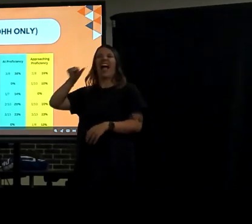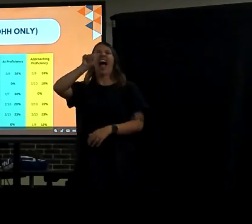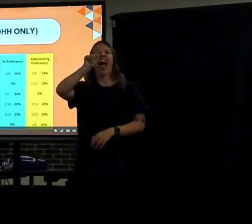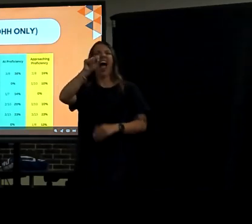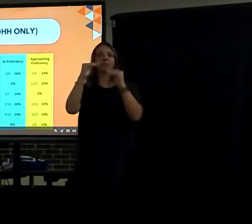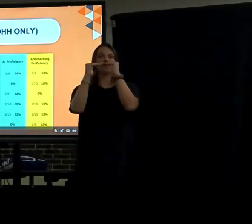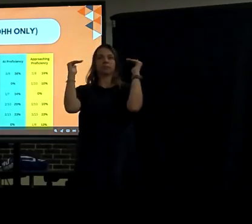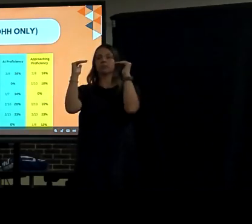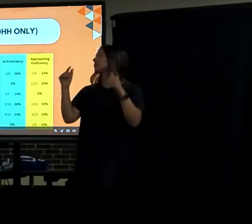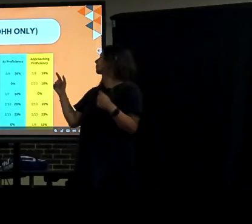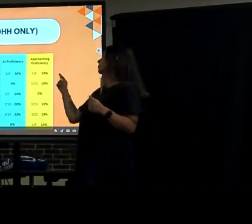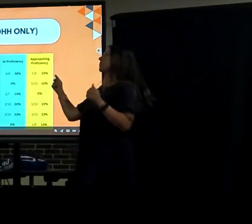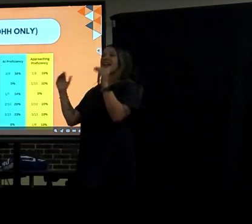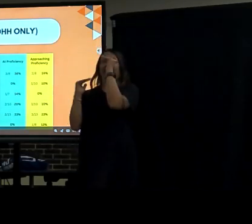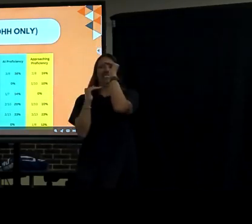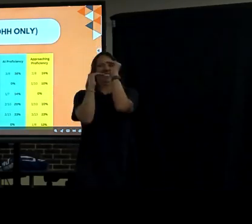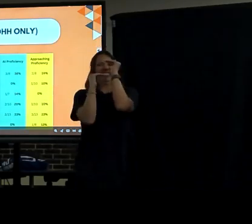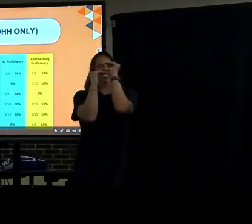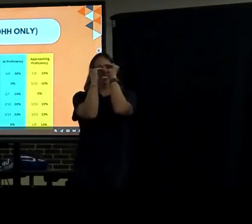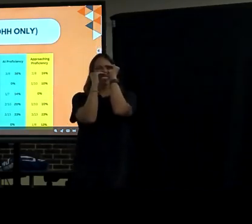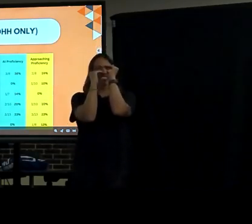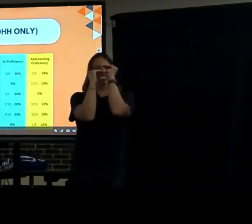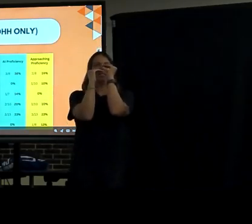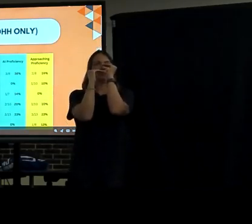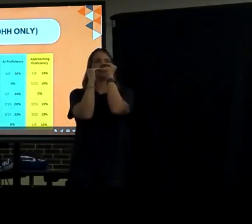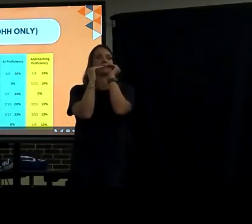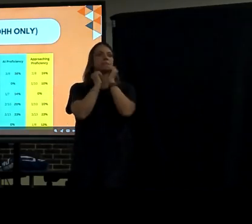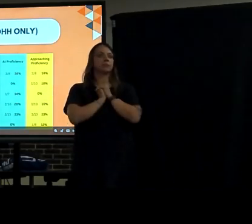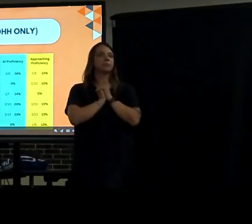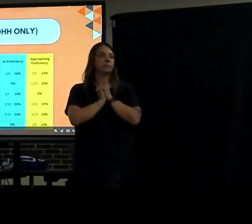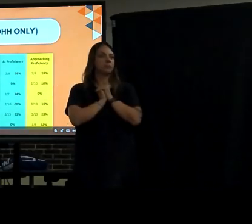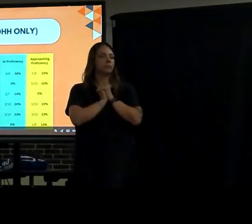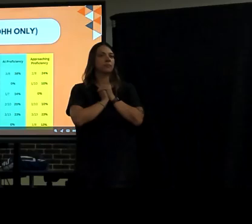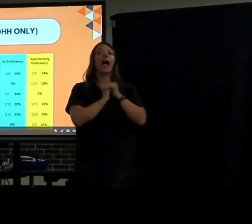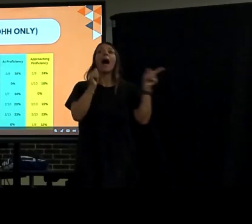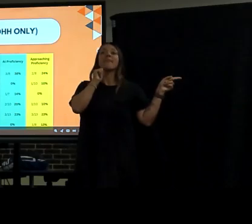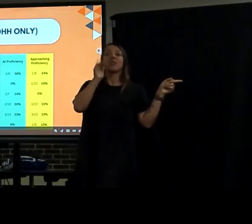This is above grade level, at proficiency, and approaching a proficiency.